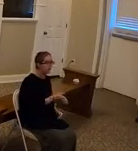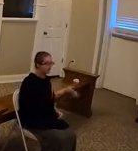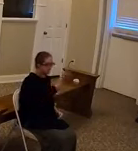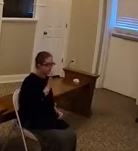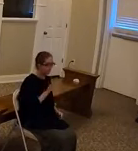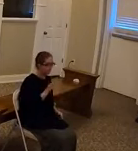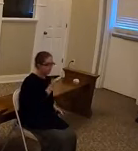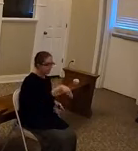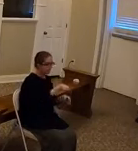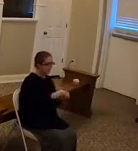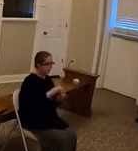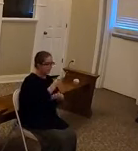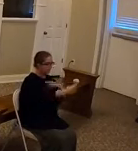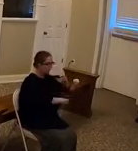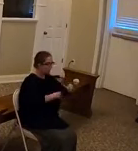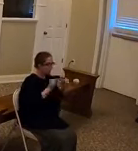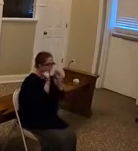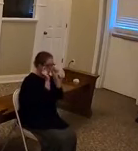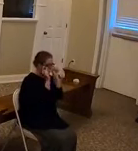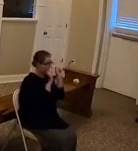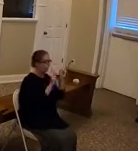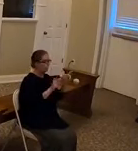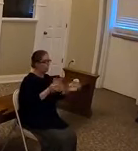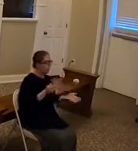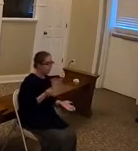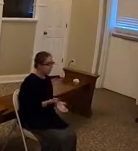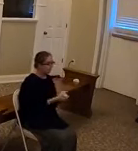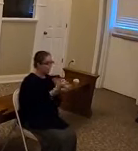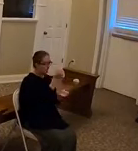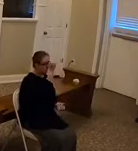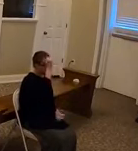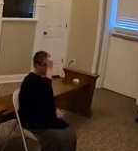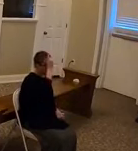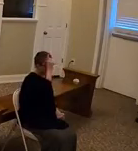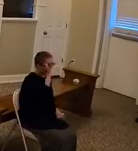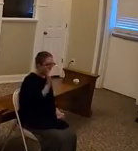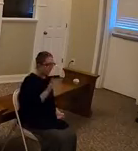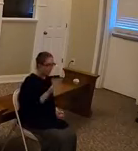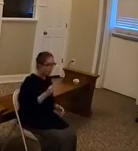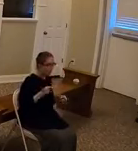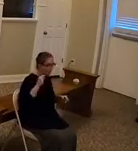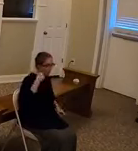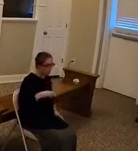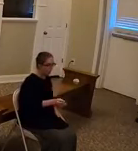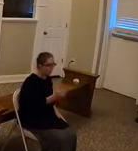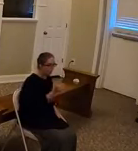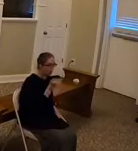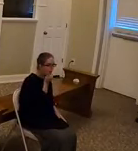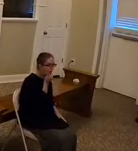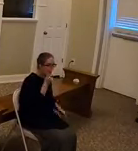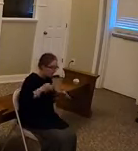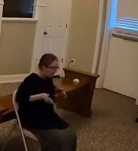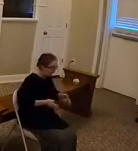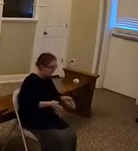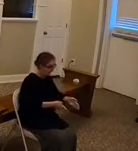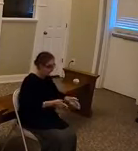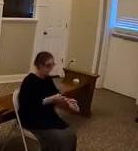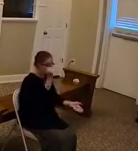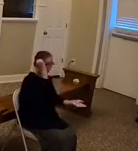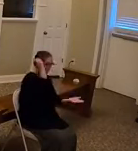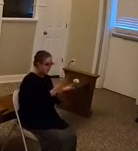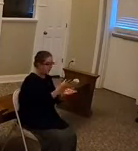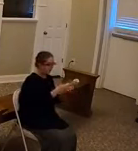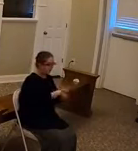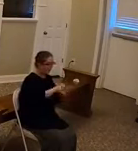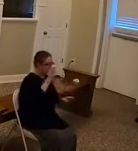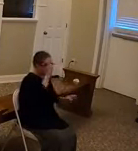stepped into your world and woke you up and helped you to realize, hey, you're going down the wrong path. I'm going to adopt you